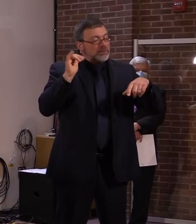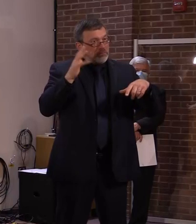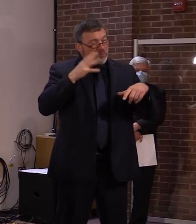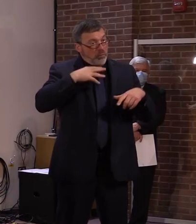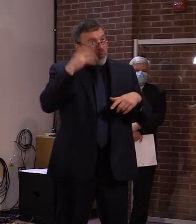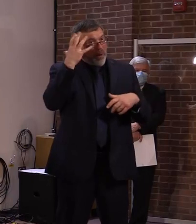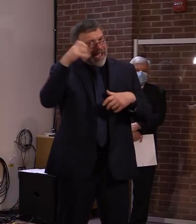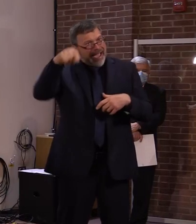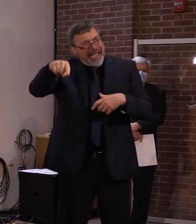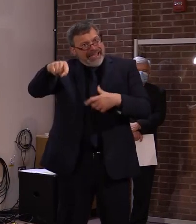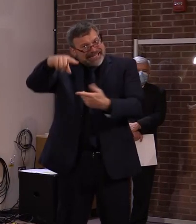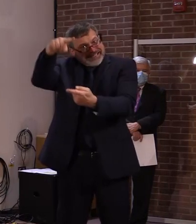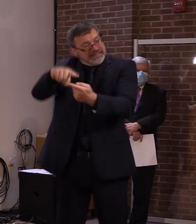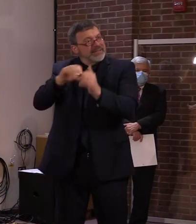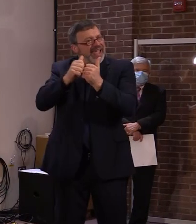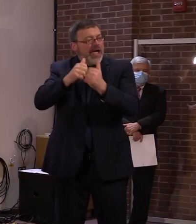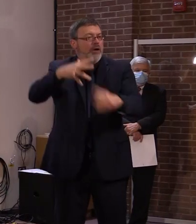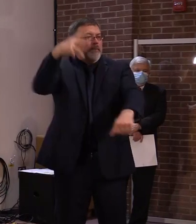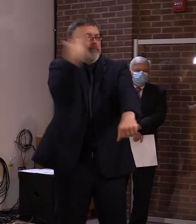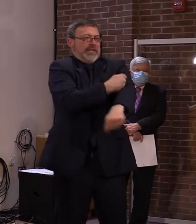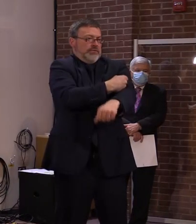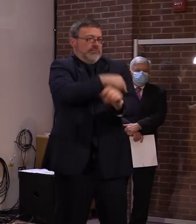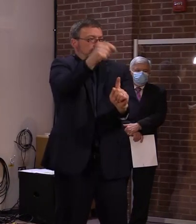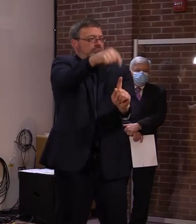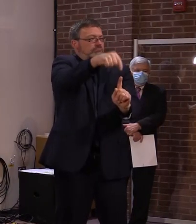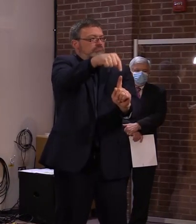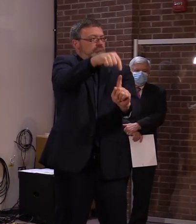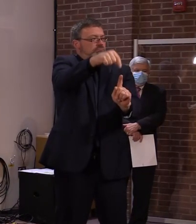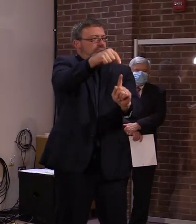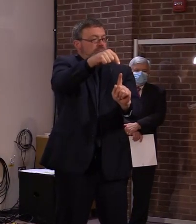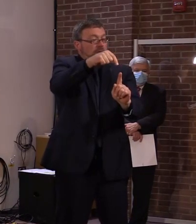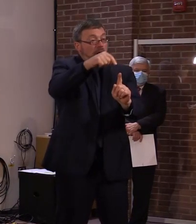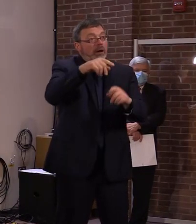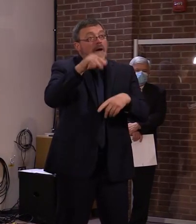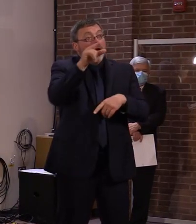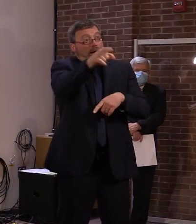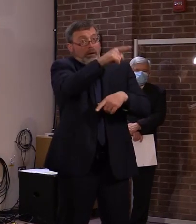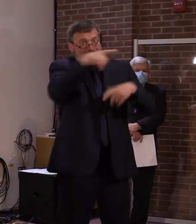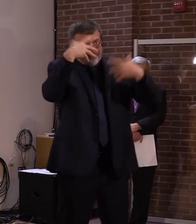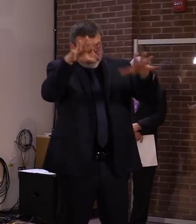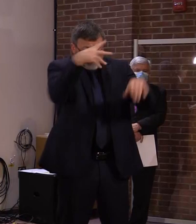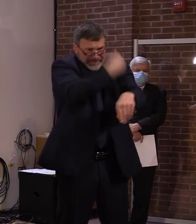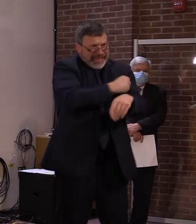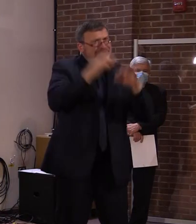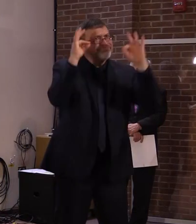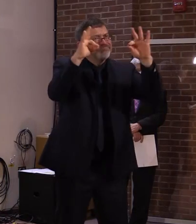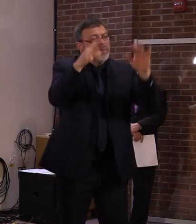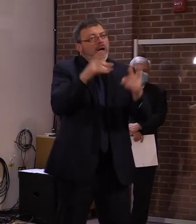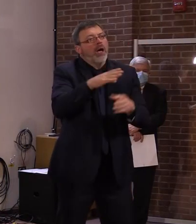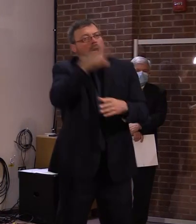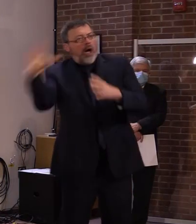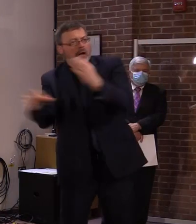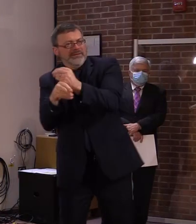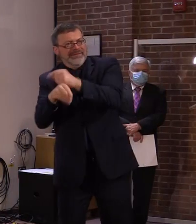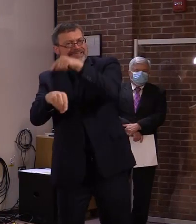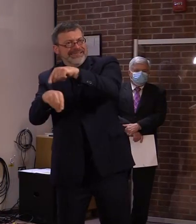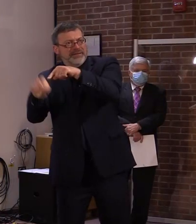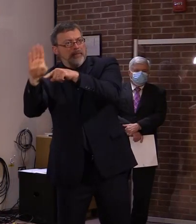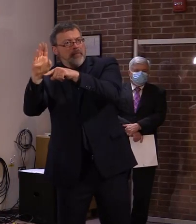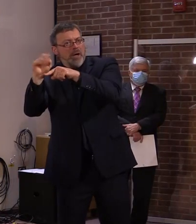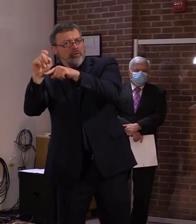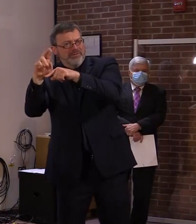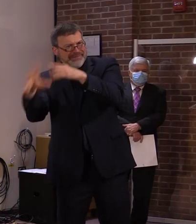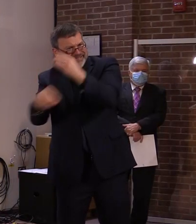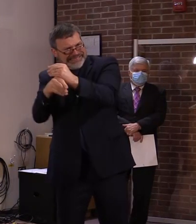booster and take extra precautions to protect elderly Vermonters. And because cases are high